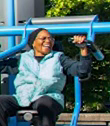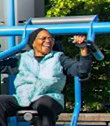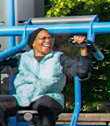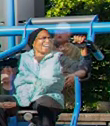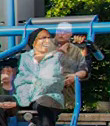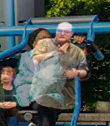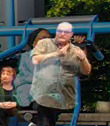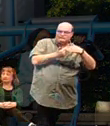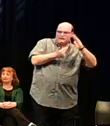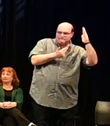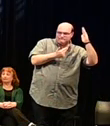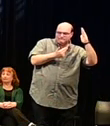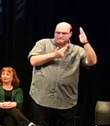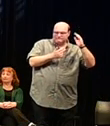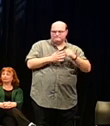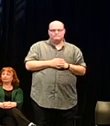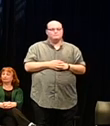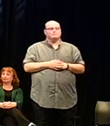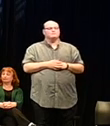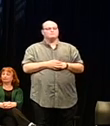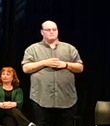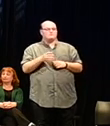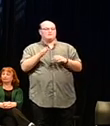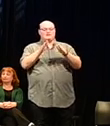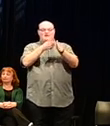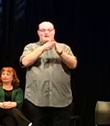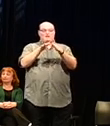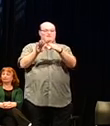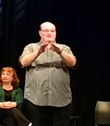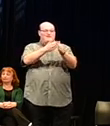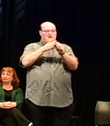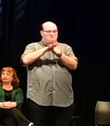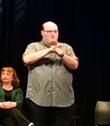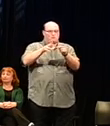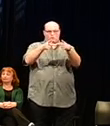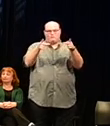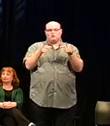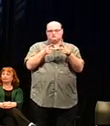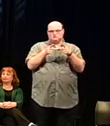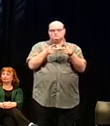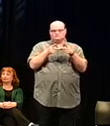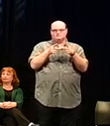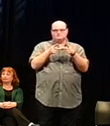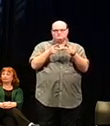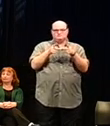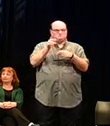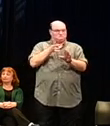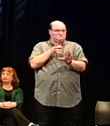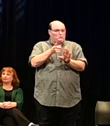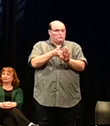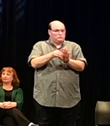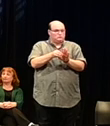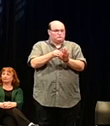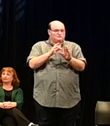up. It's located in a neighborhood park, which also includes in it